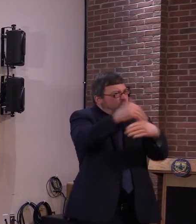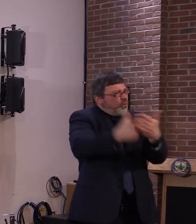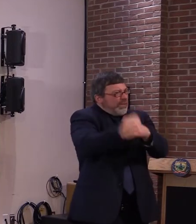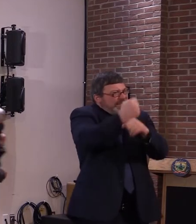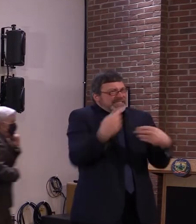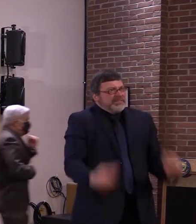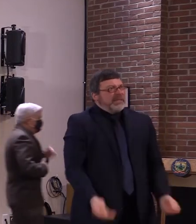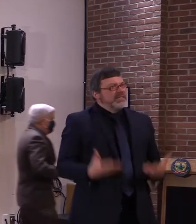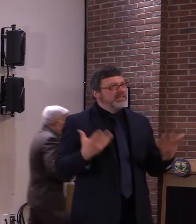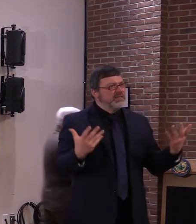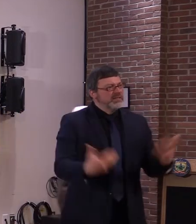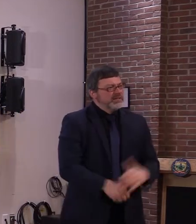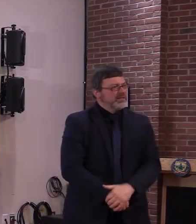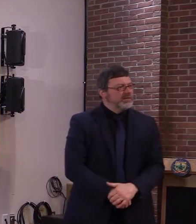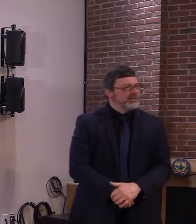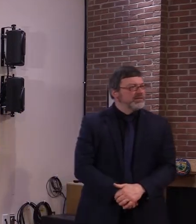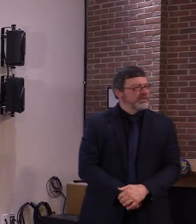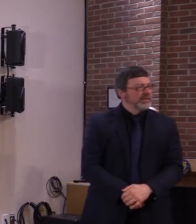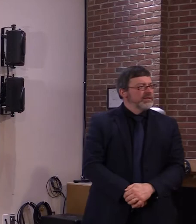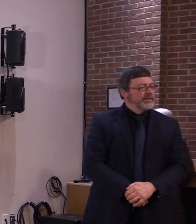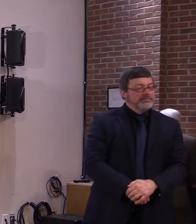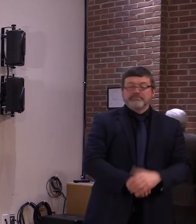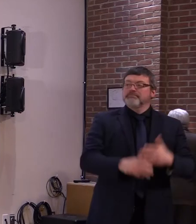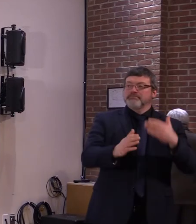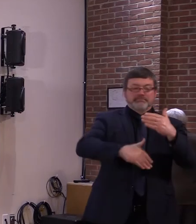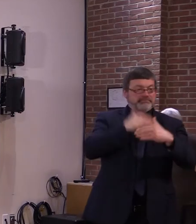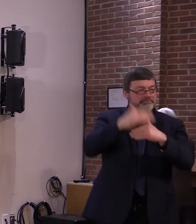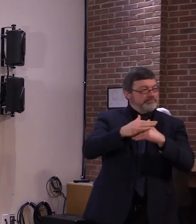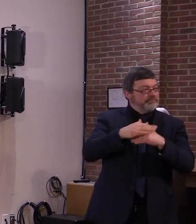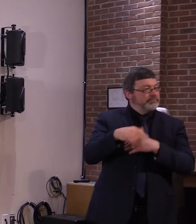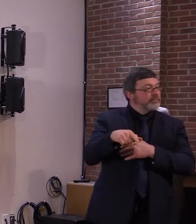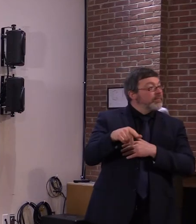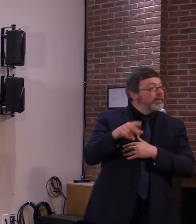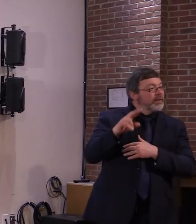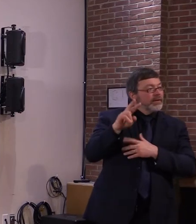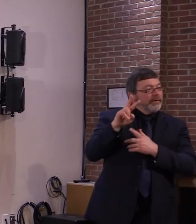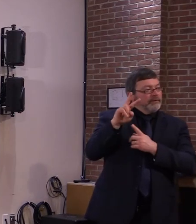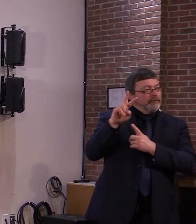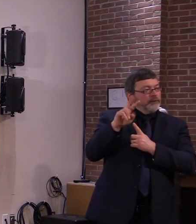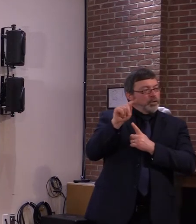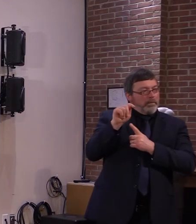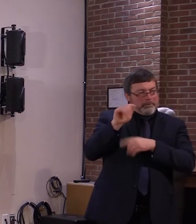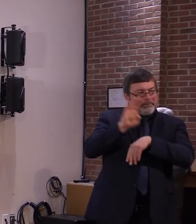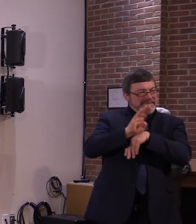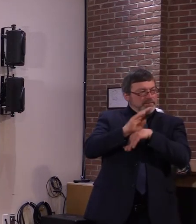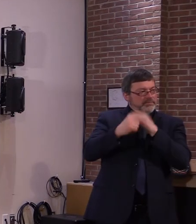next up tomorrow our second question q is tim from the vermont business magazine